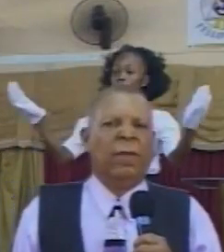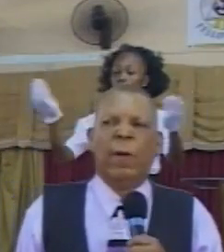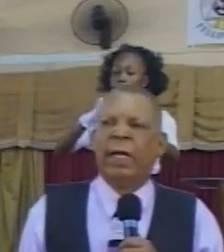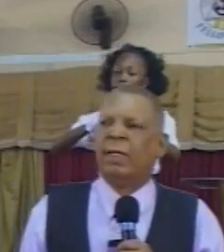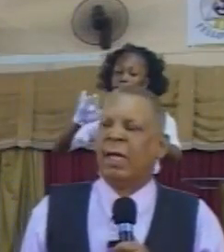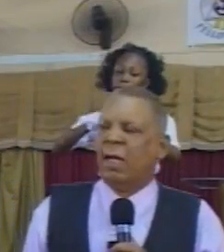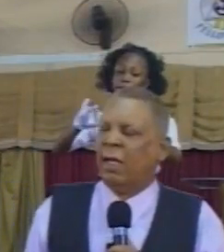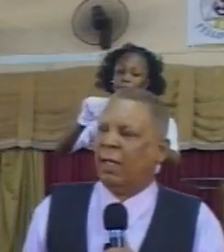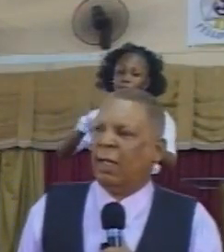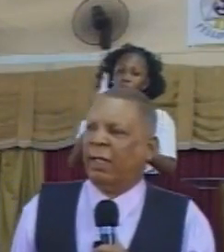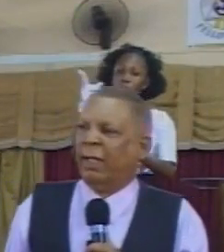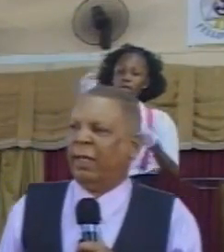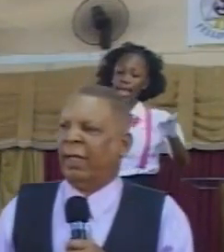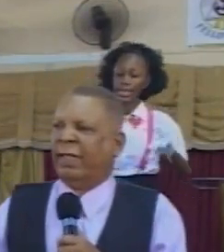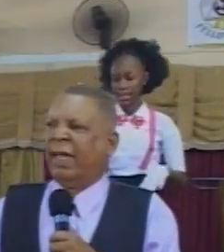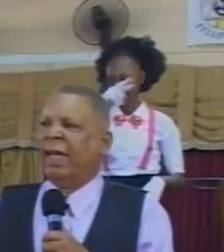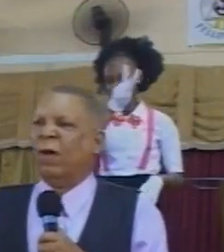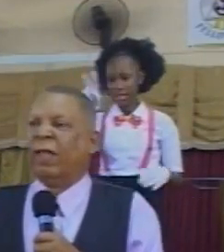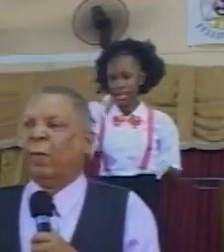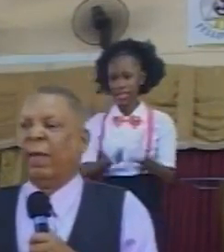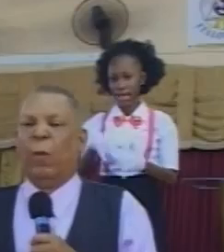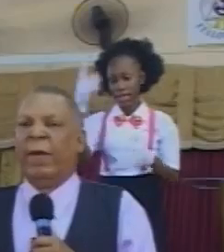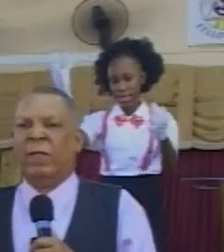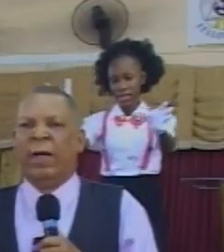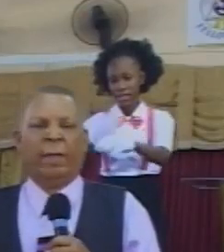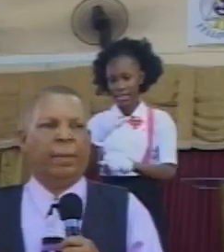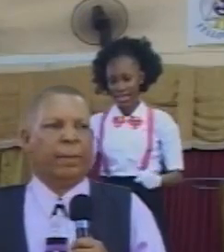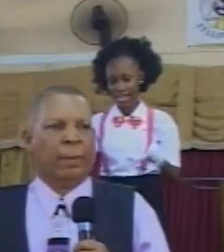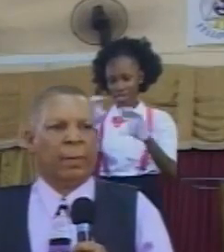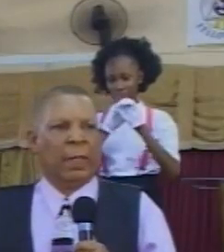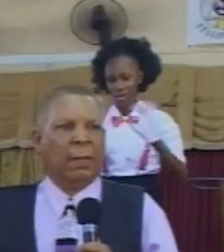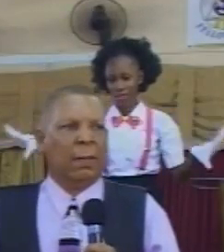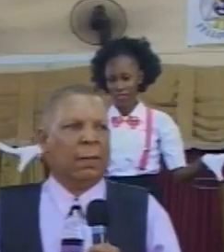so everyone can see he's taking nothing with him where he's going.